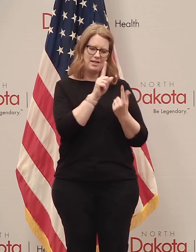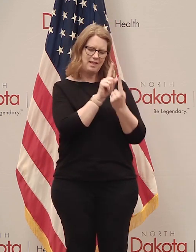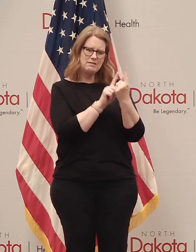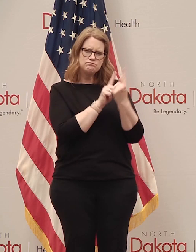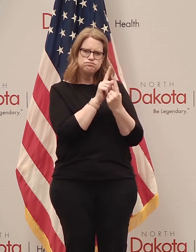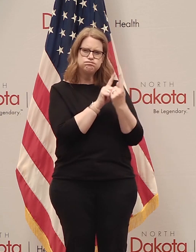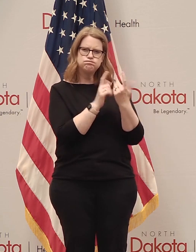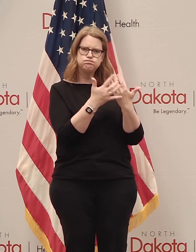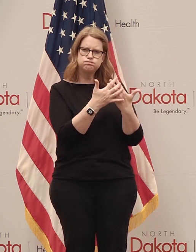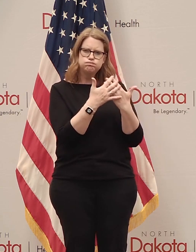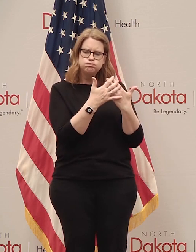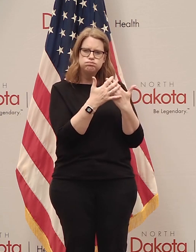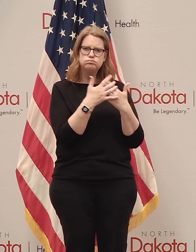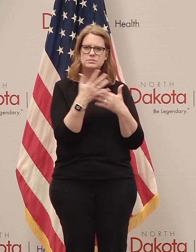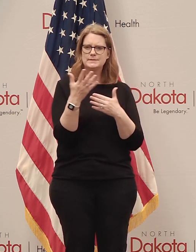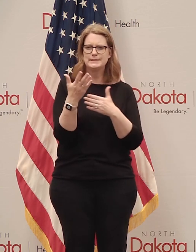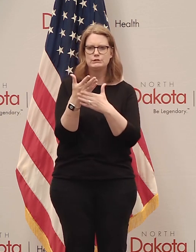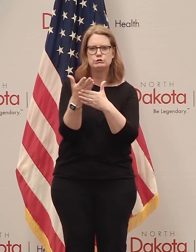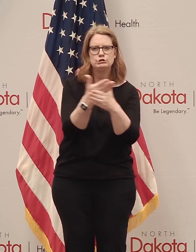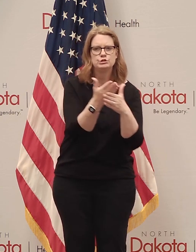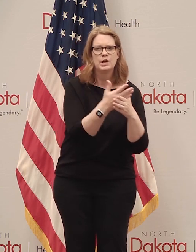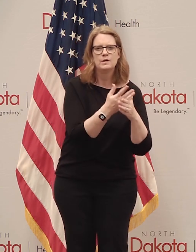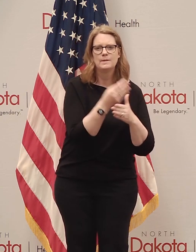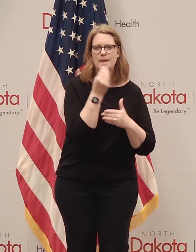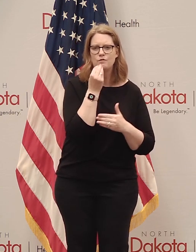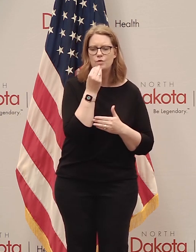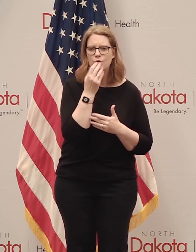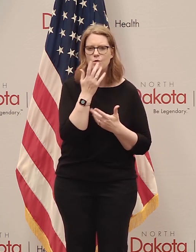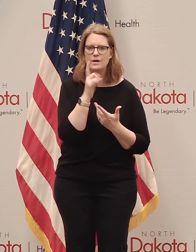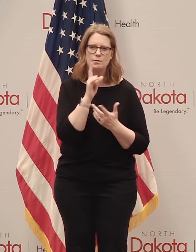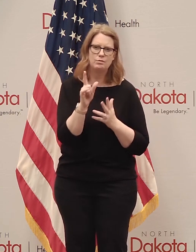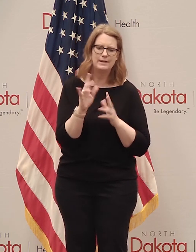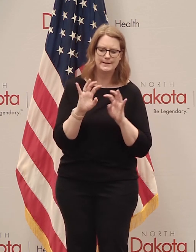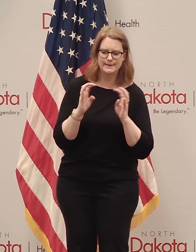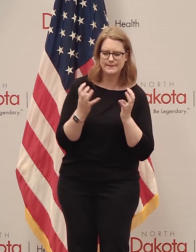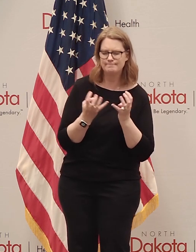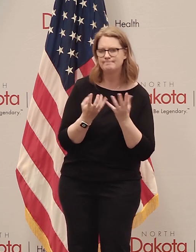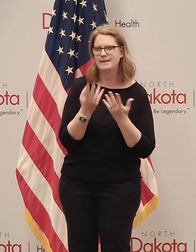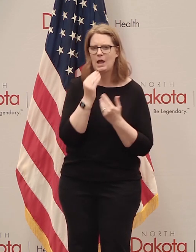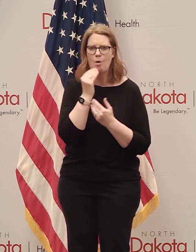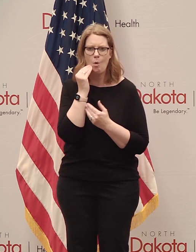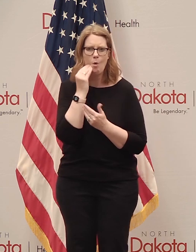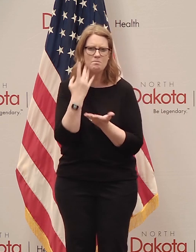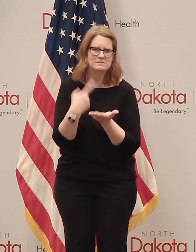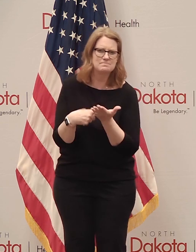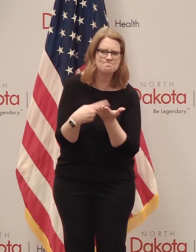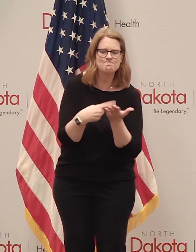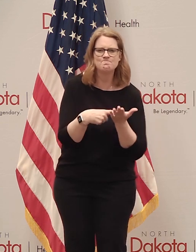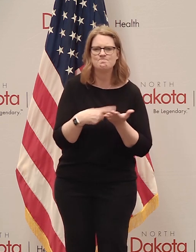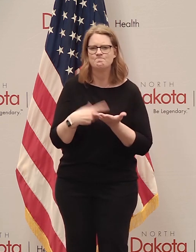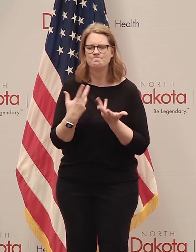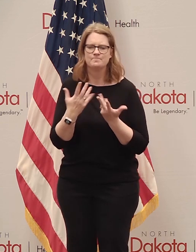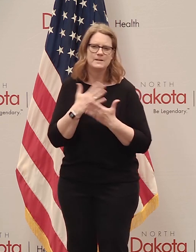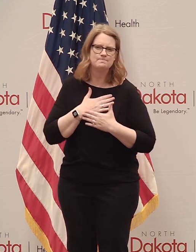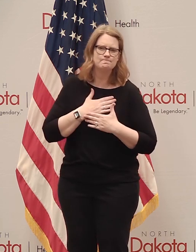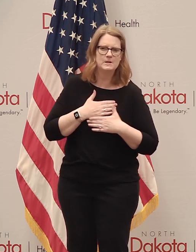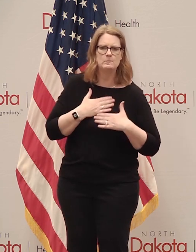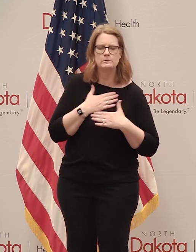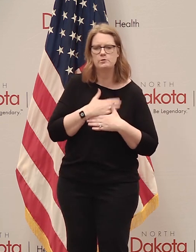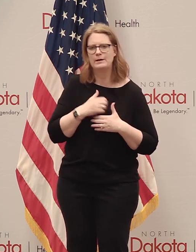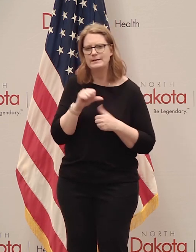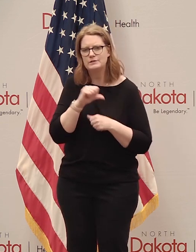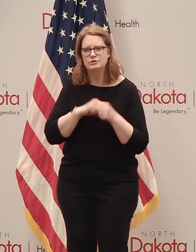on, the sharing of food and gathering in close spaces, sometimes in homes. And again, this has been a